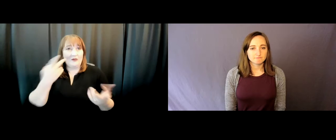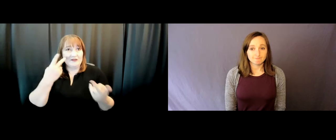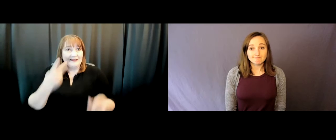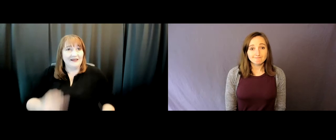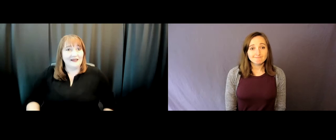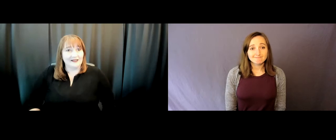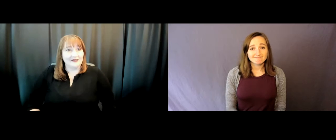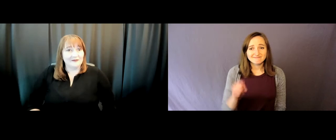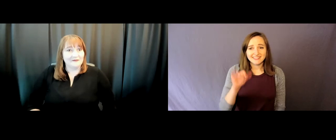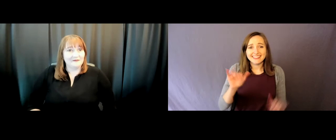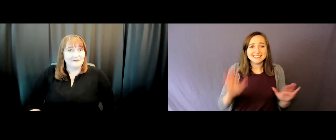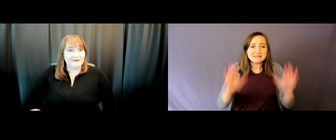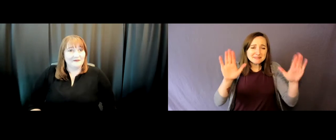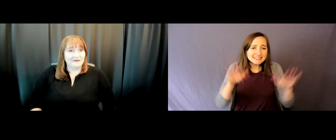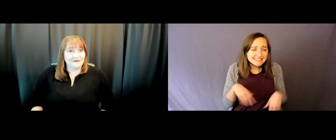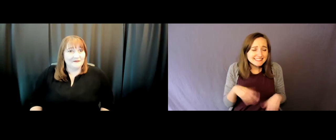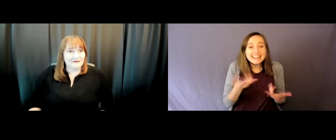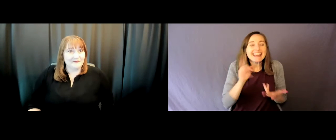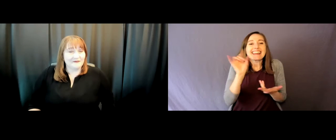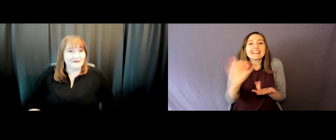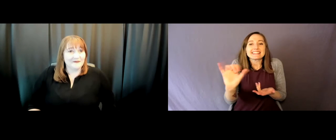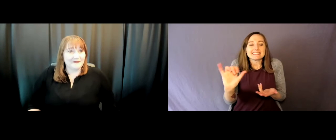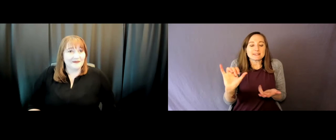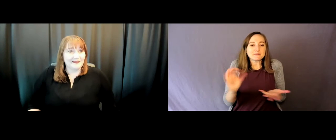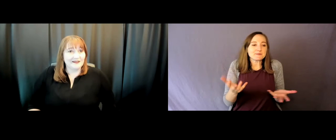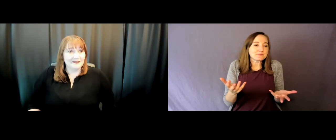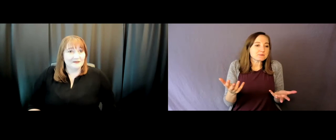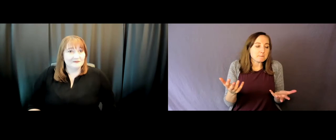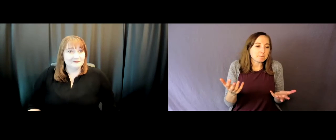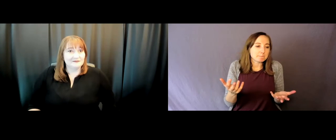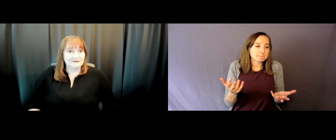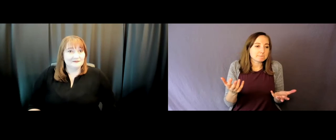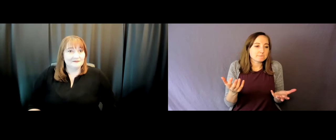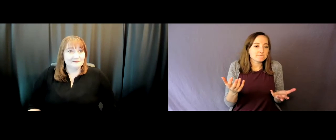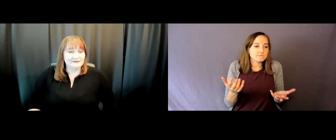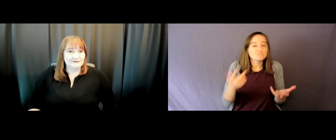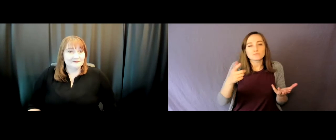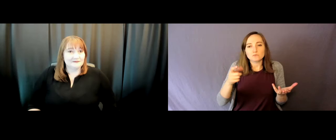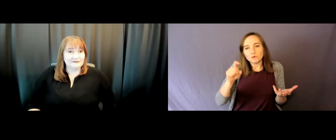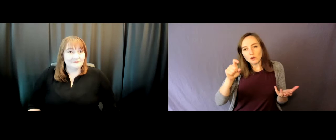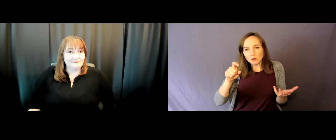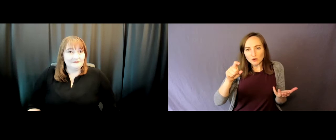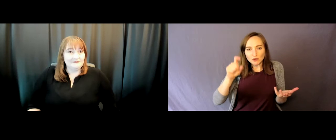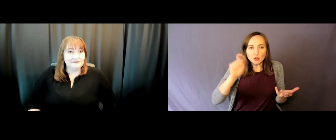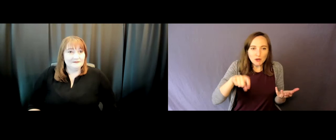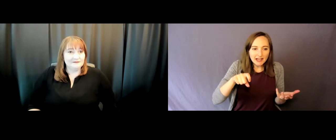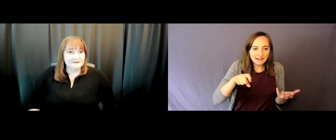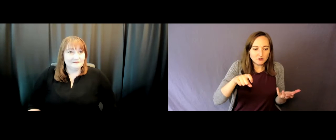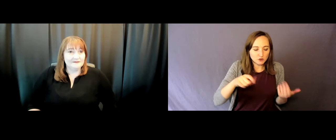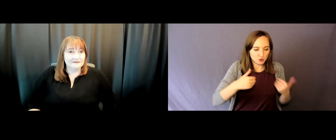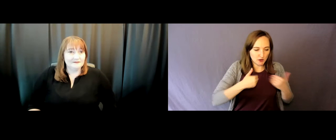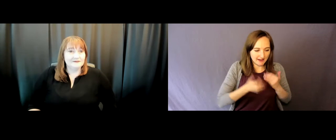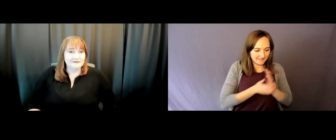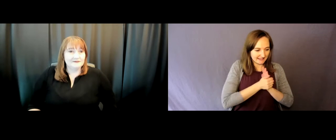and that's amazing, and that's the thing too. A lot of this, you do have to be somewhat gifted first